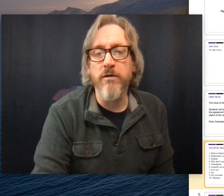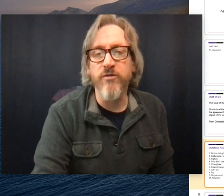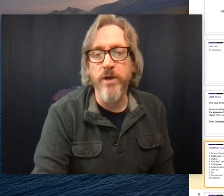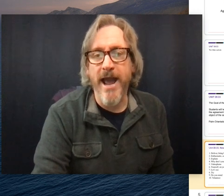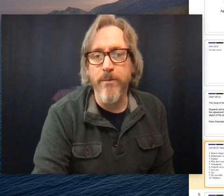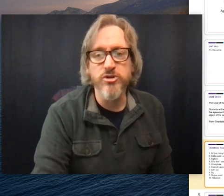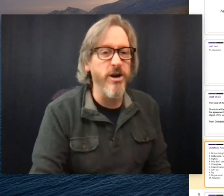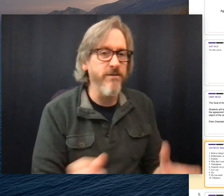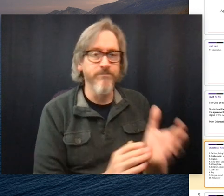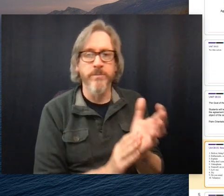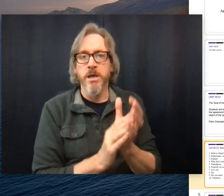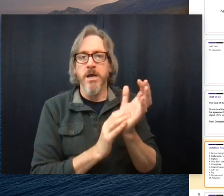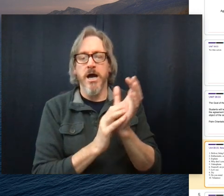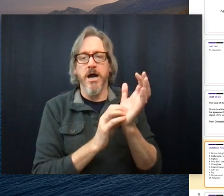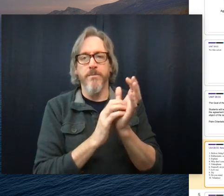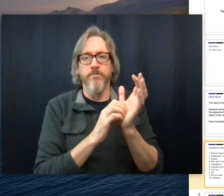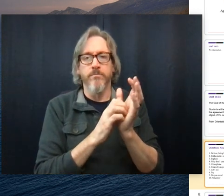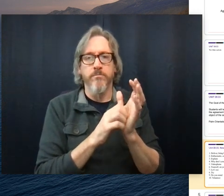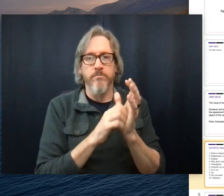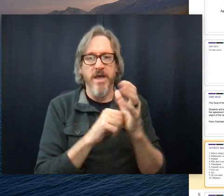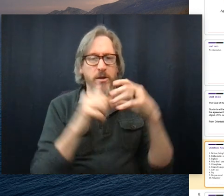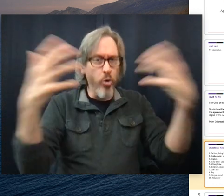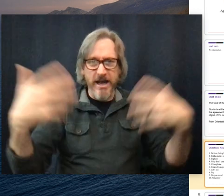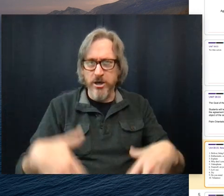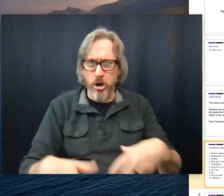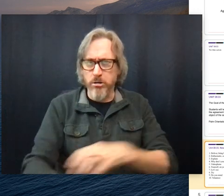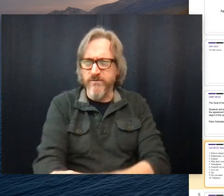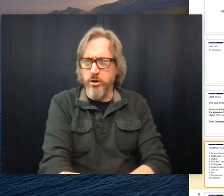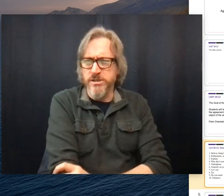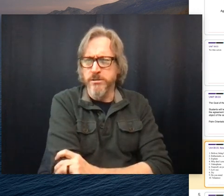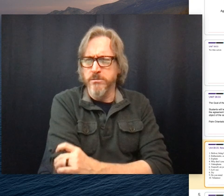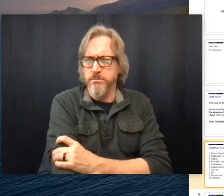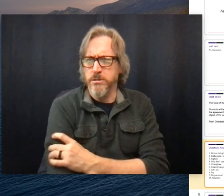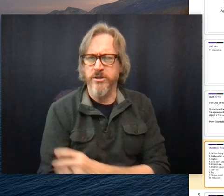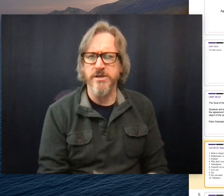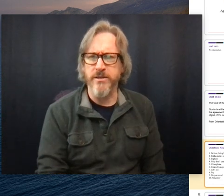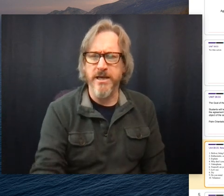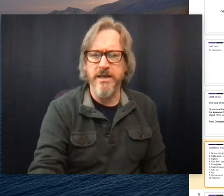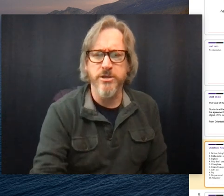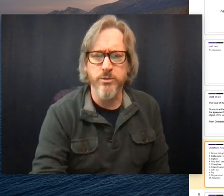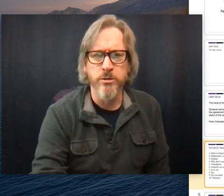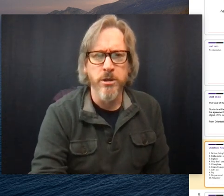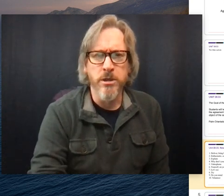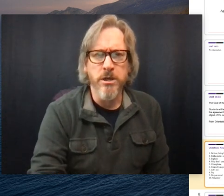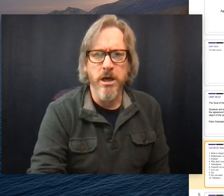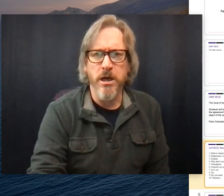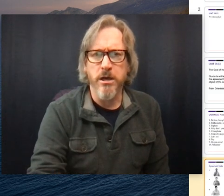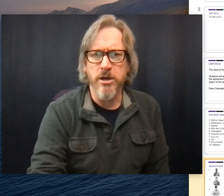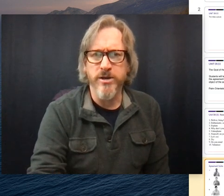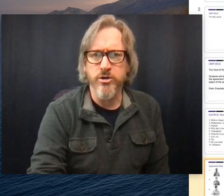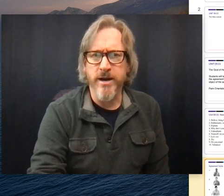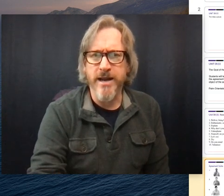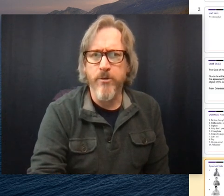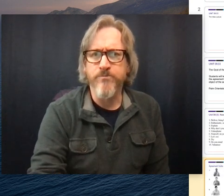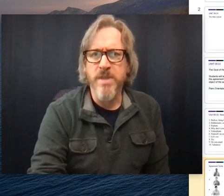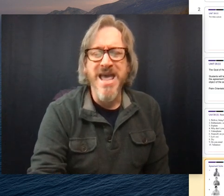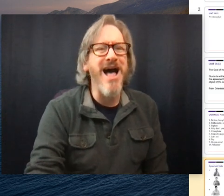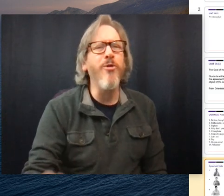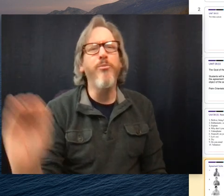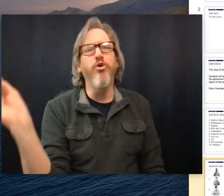Bunch of vocab, 20. And we'll get into all of those. If there's anything I need to go into right